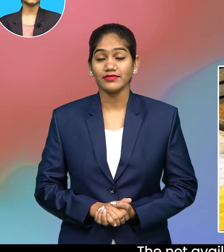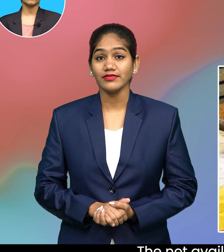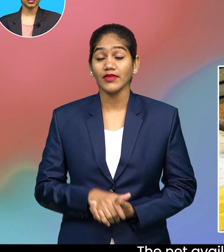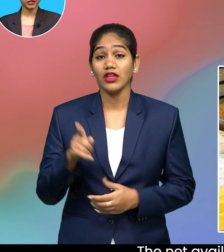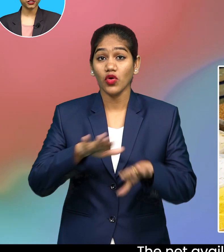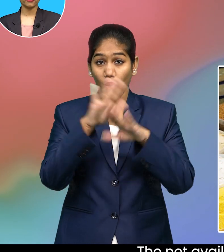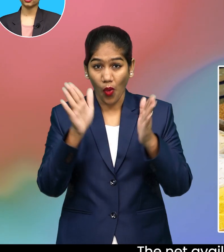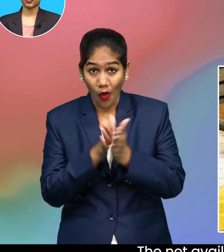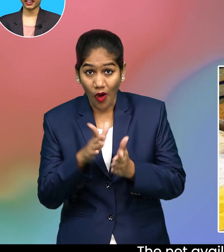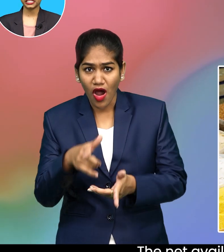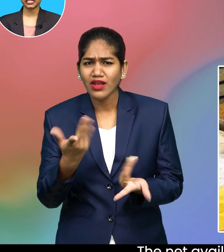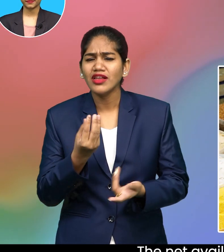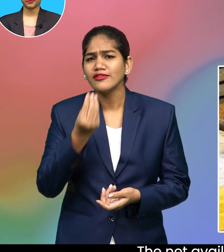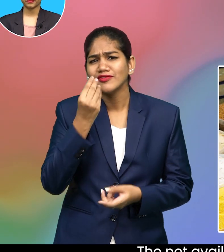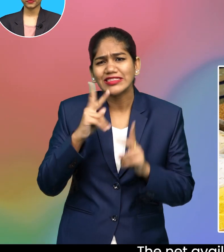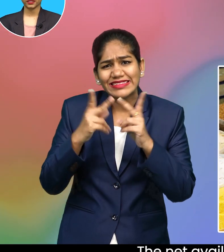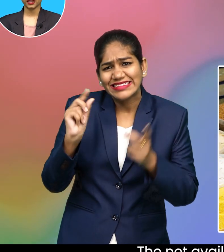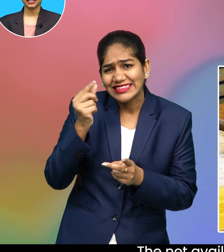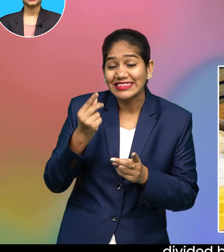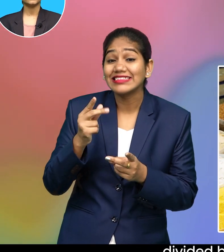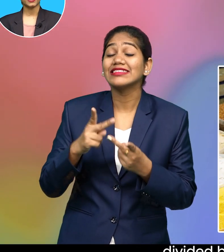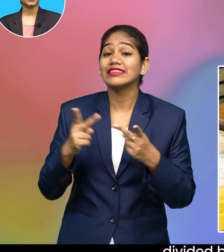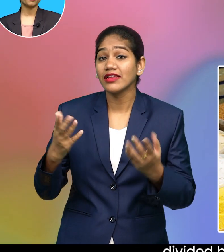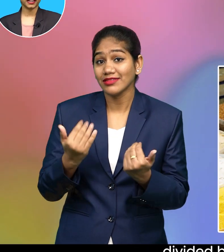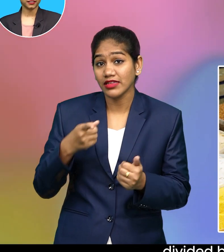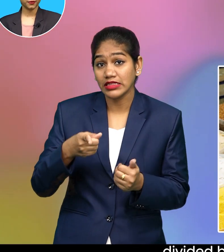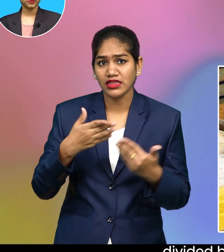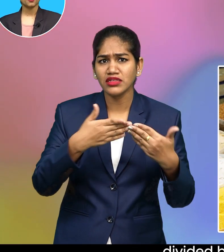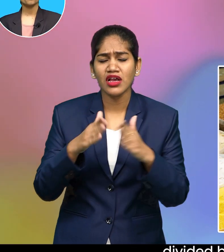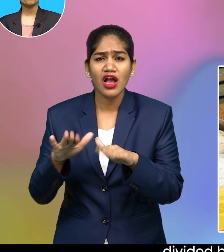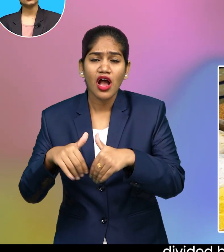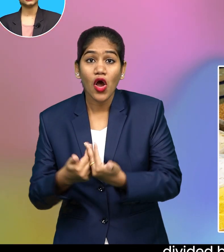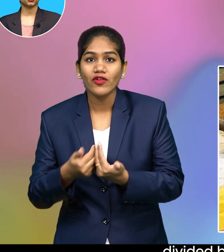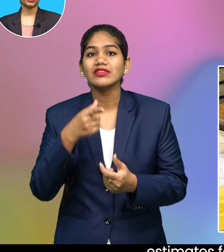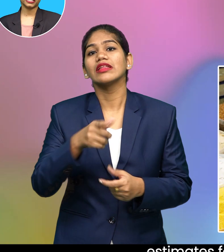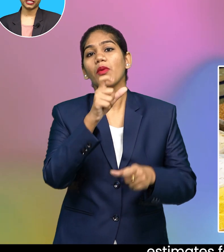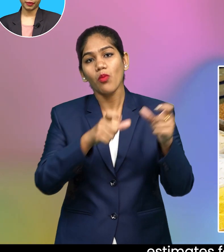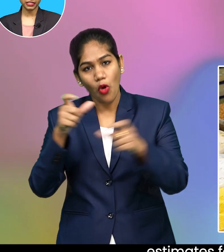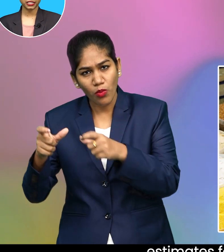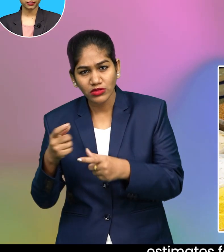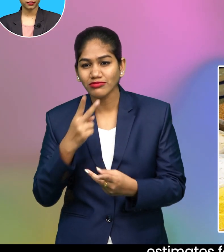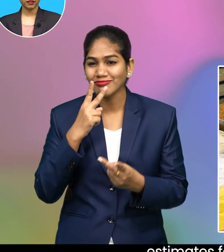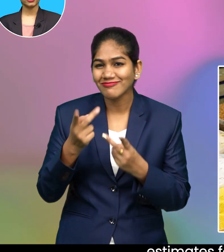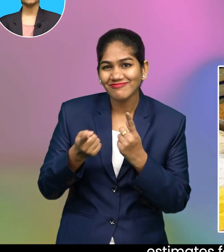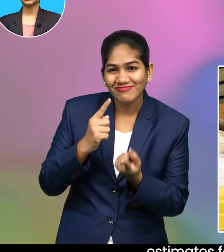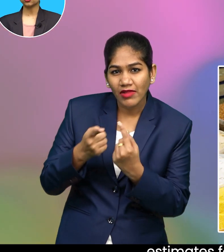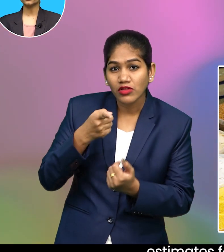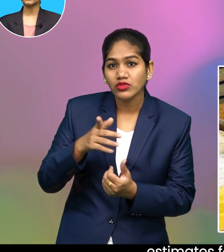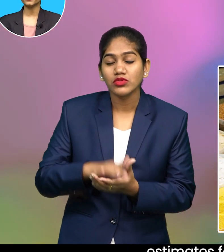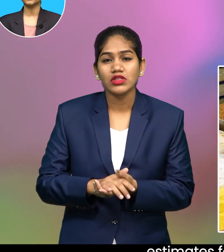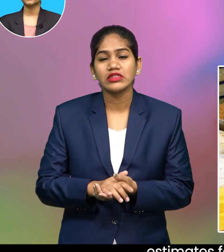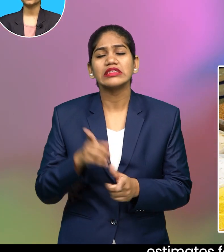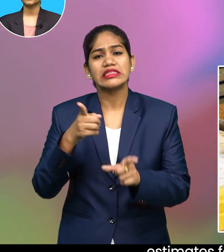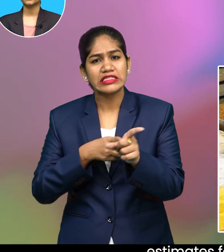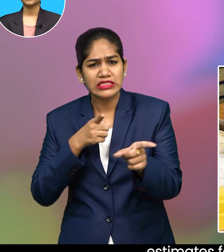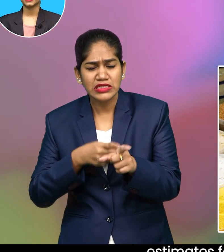The net availability of food grains divided by the population estimates for a particular